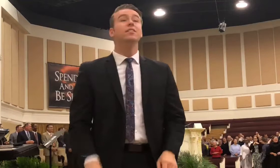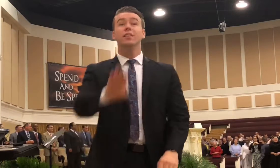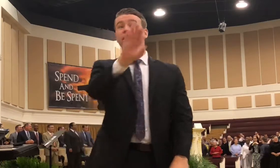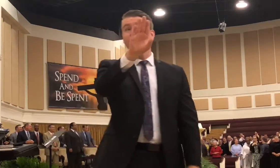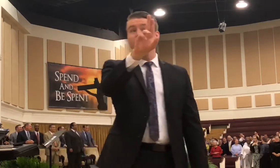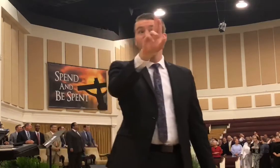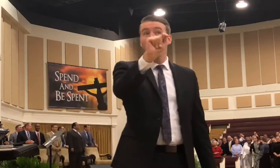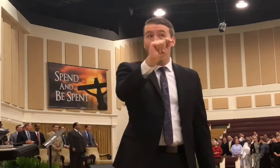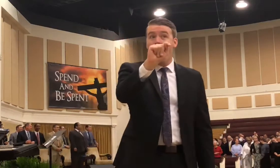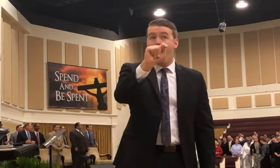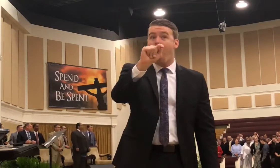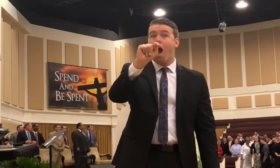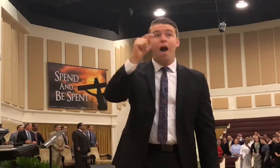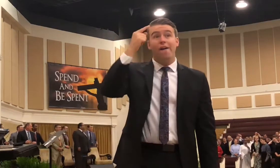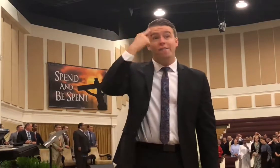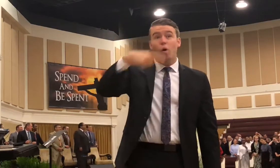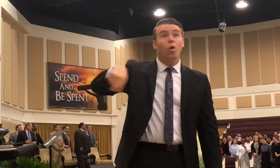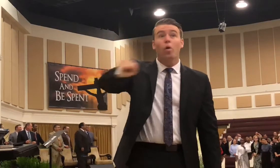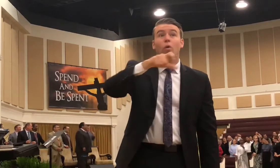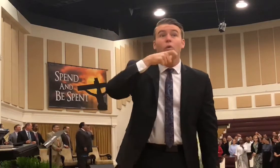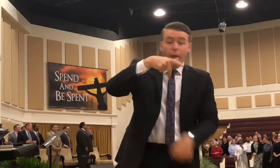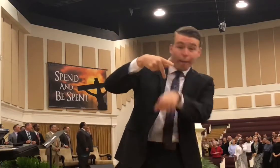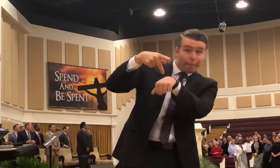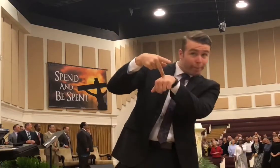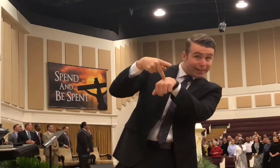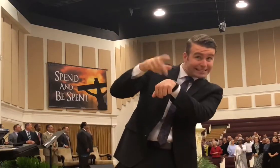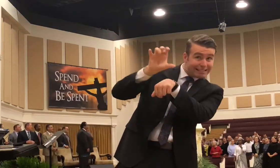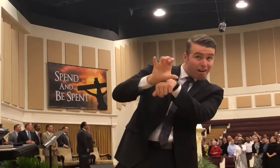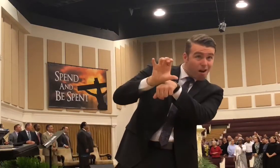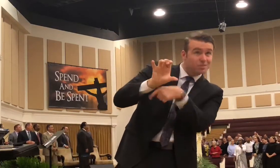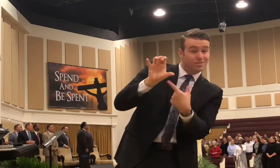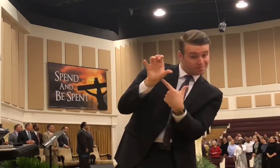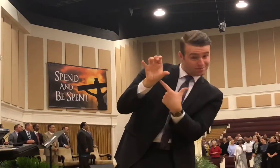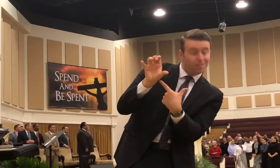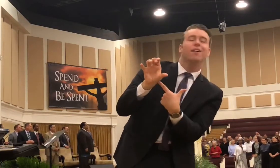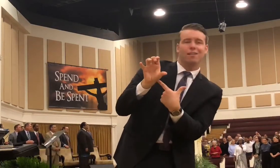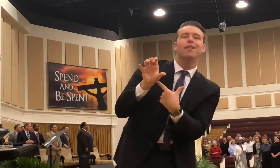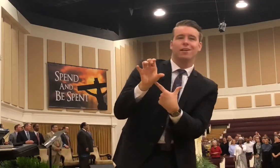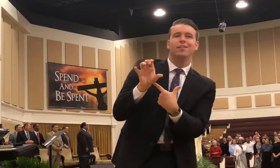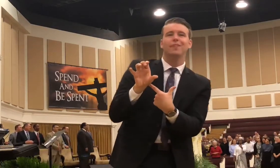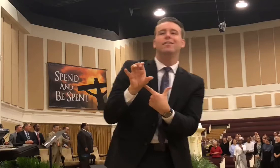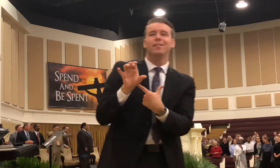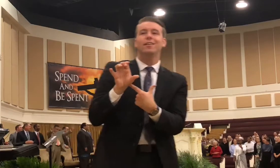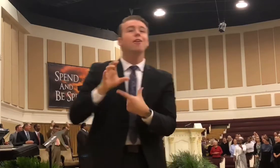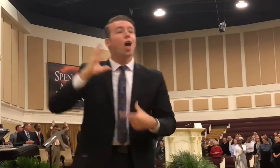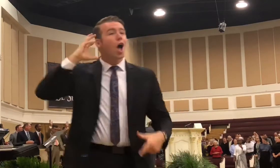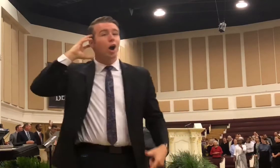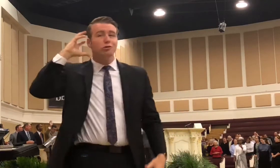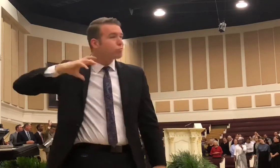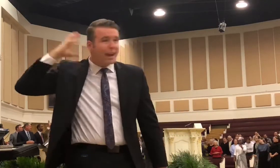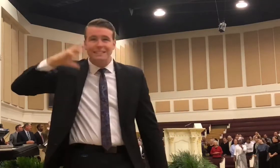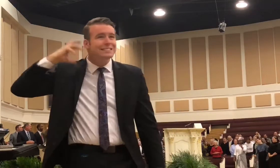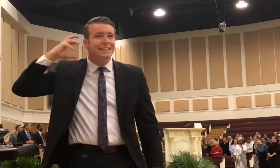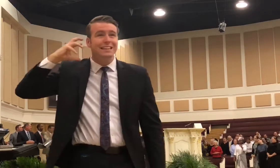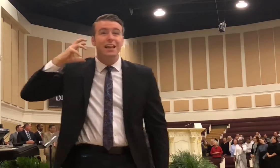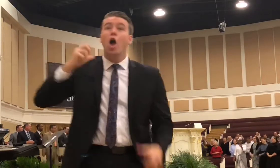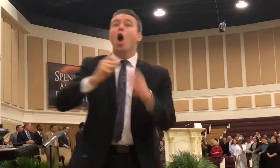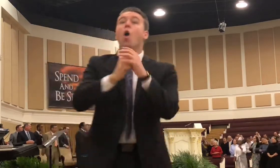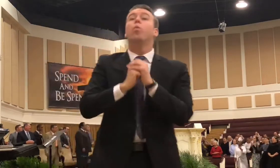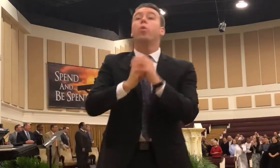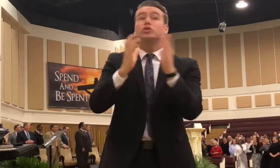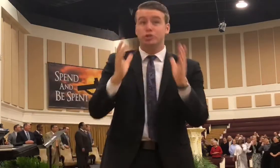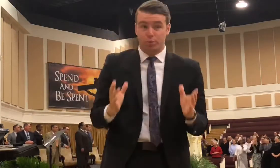But for some Pentecostal crazy worship.